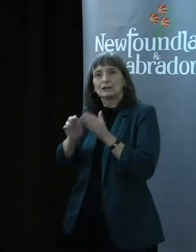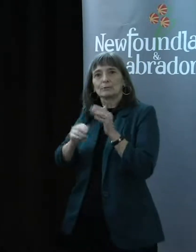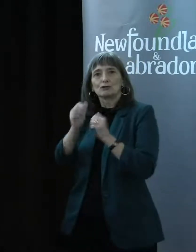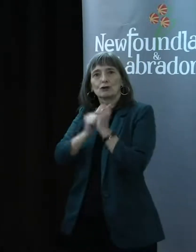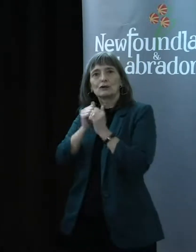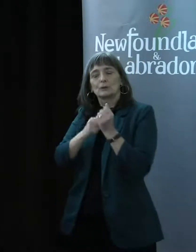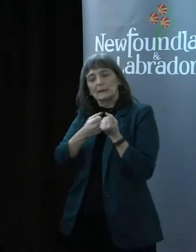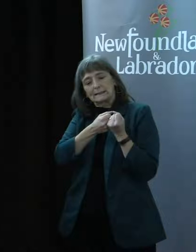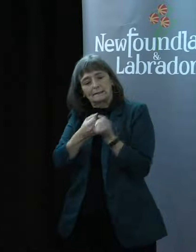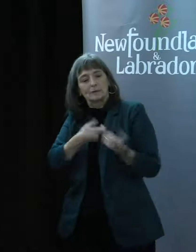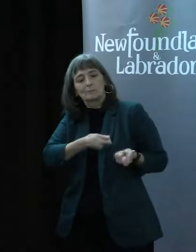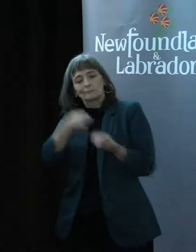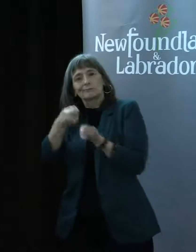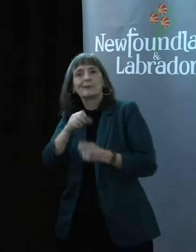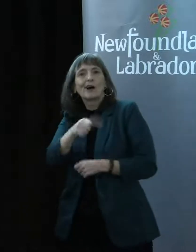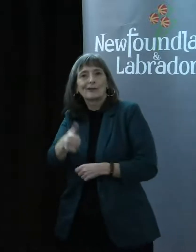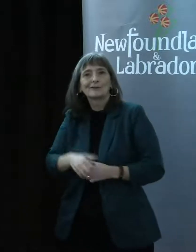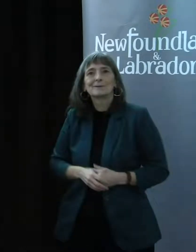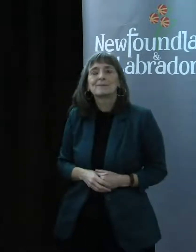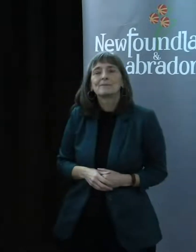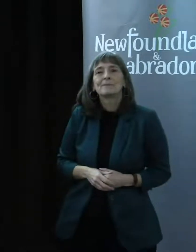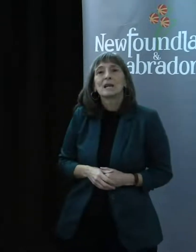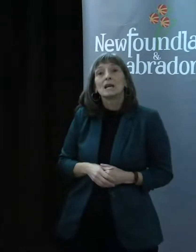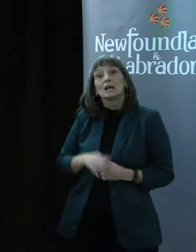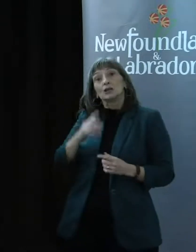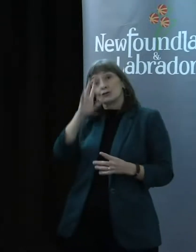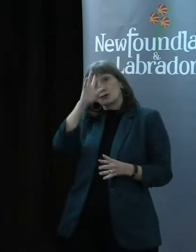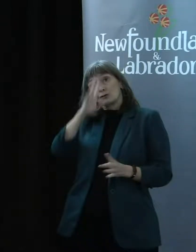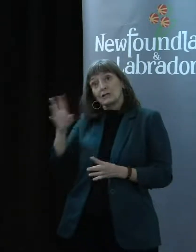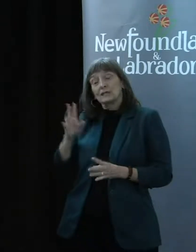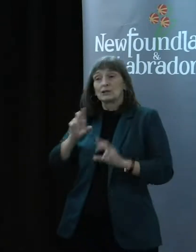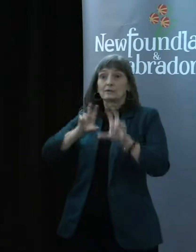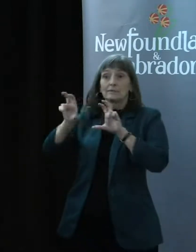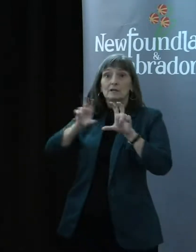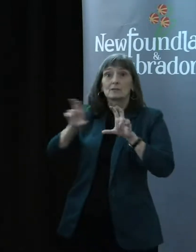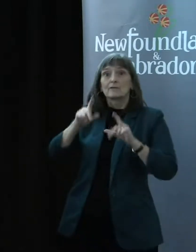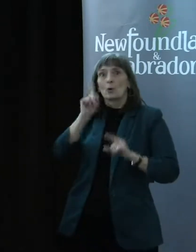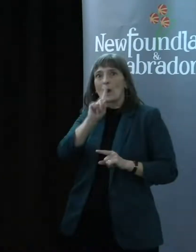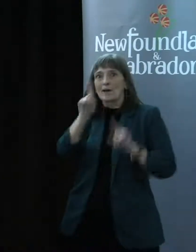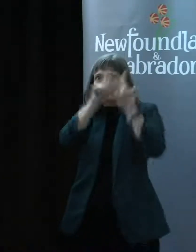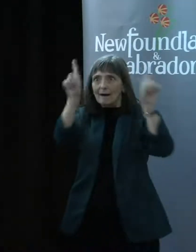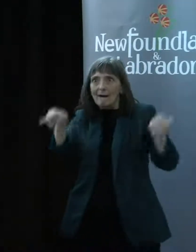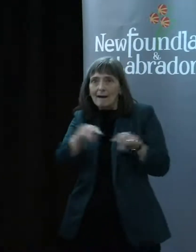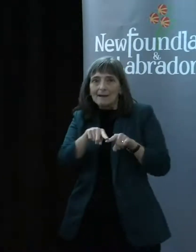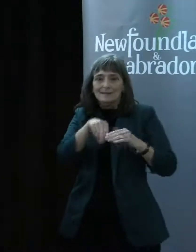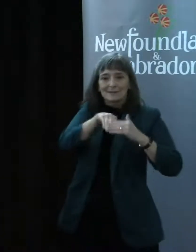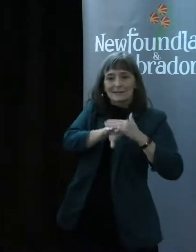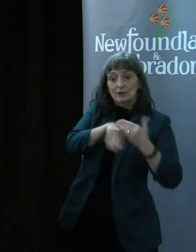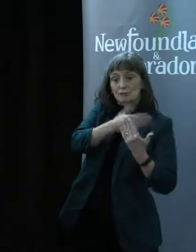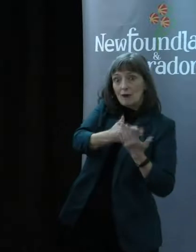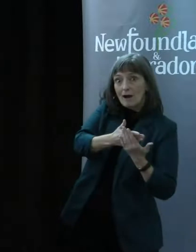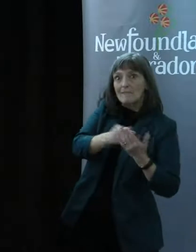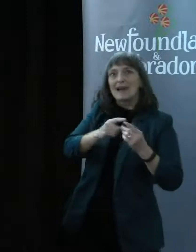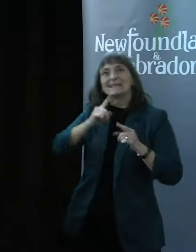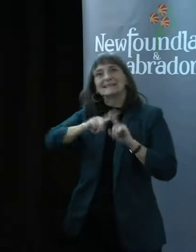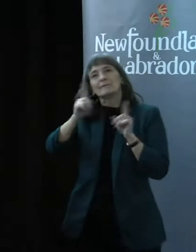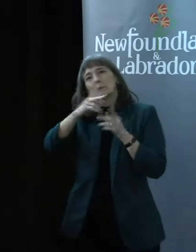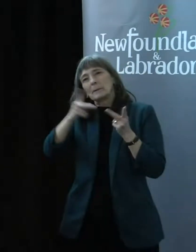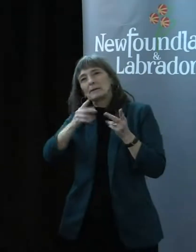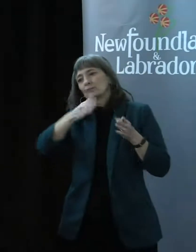structure, making strategic investments in signage both at entry points and on theme routes throughout the